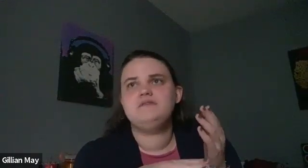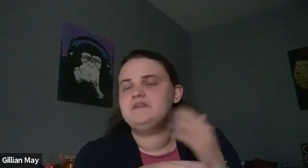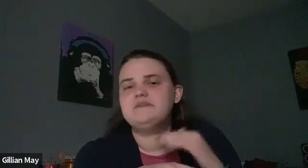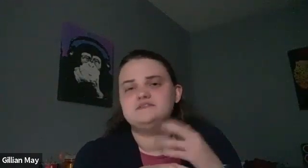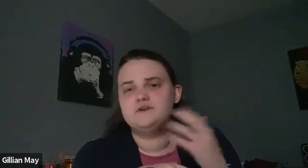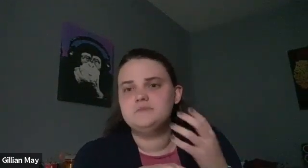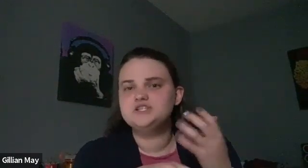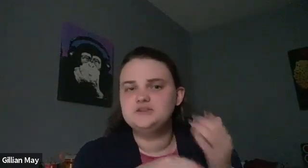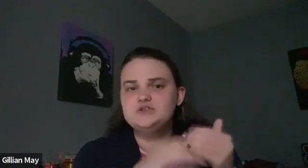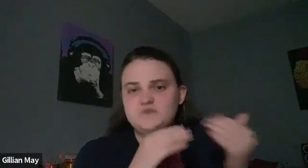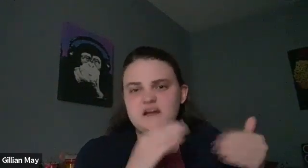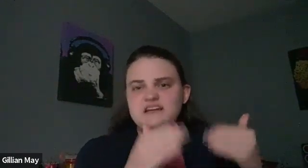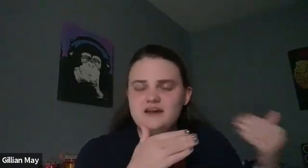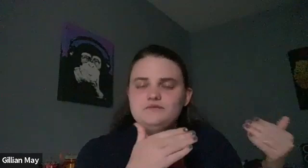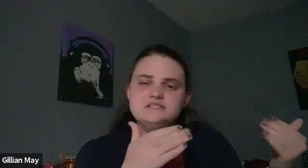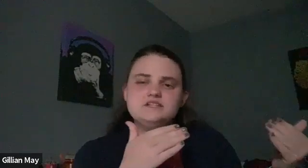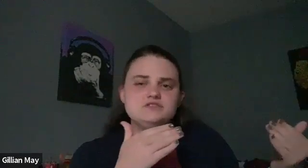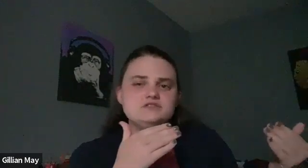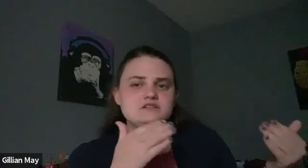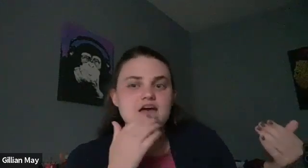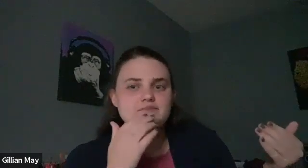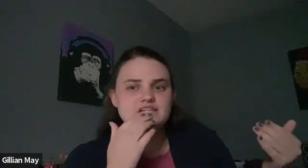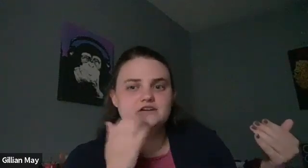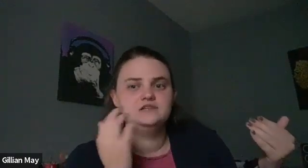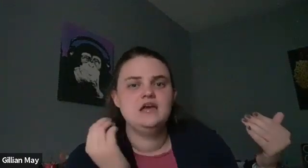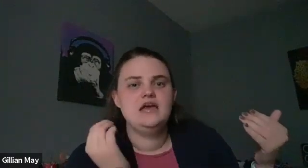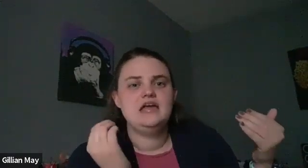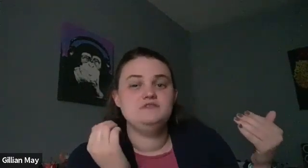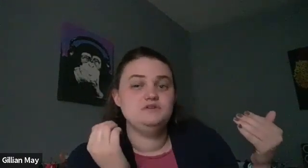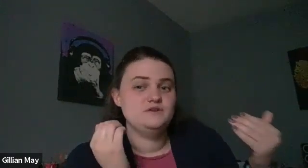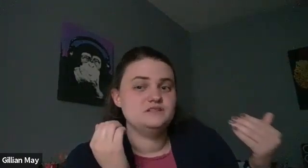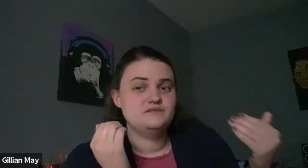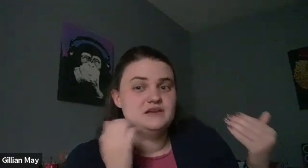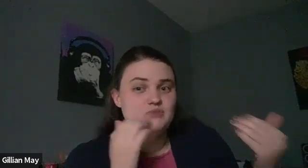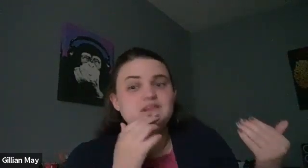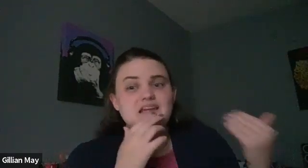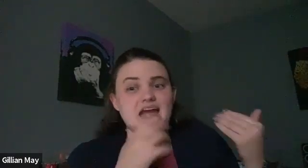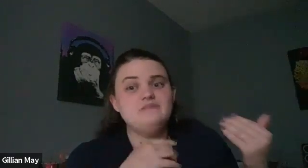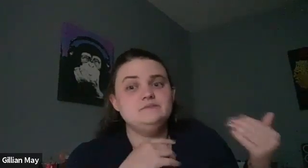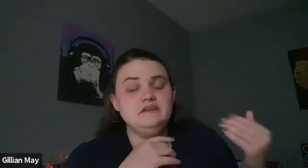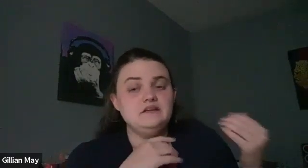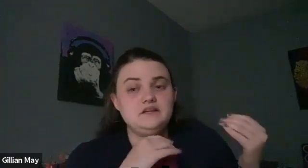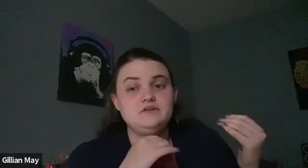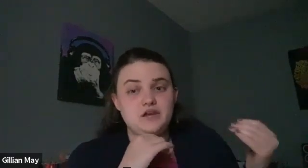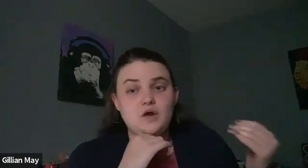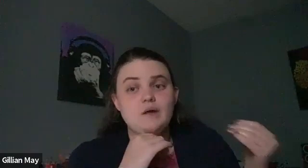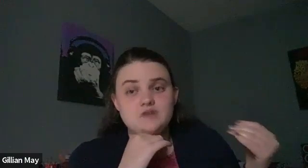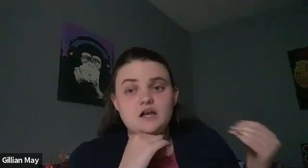think that's very much used for any kind of ways that you do to have potatoes. If you feel it's a very important, like I have to be clear, like, no, I'm talking